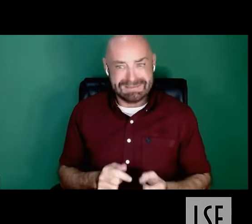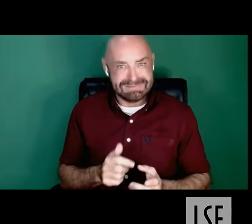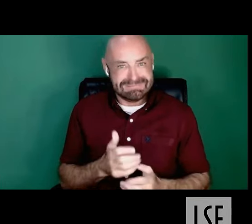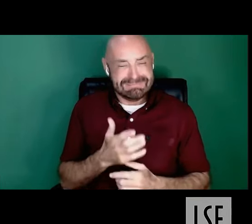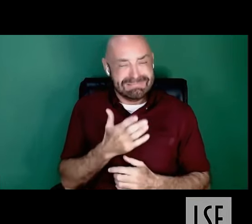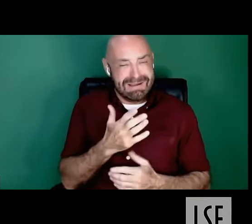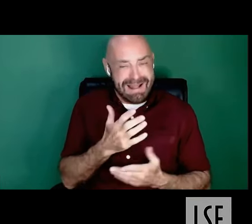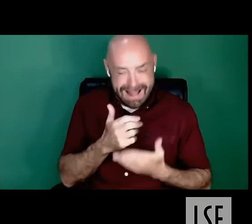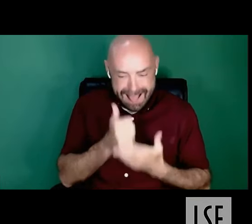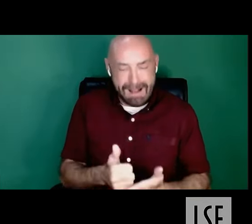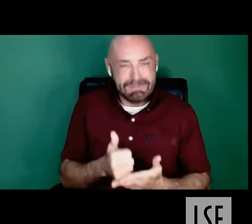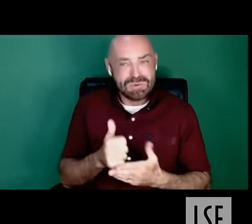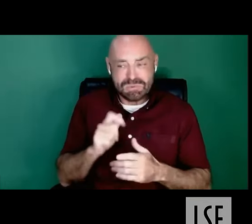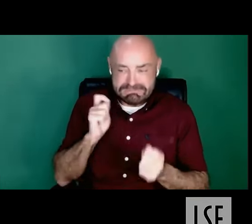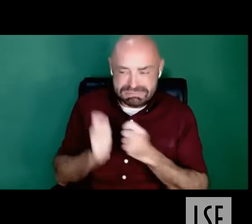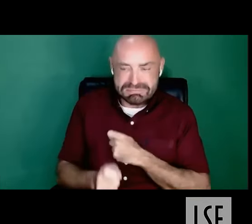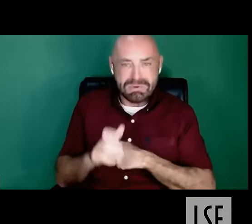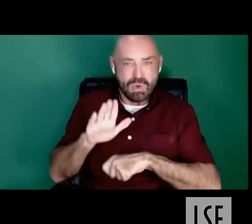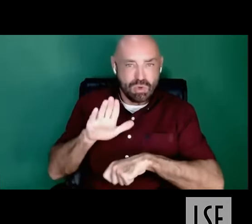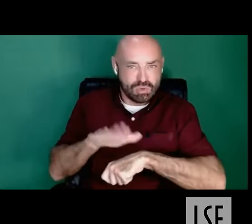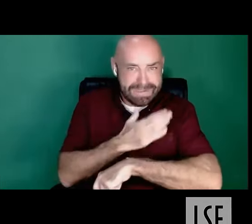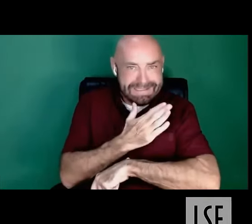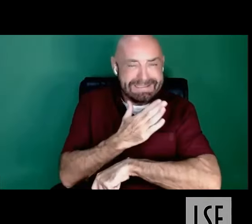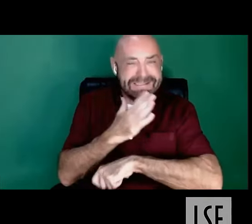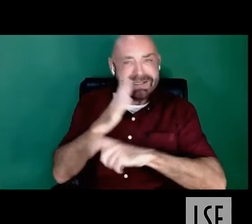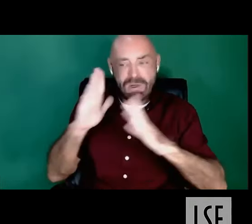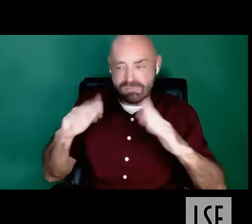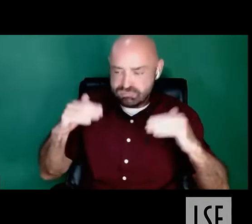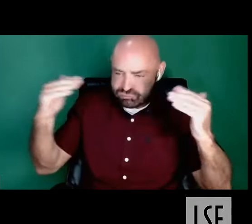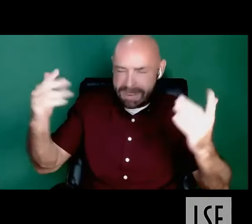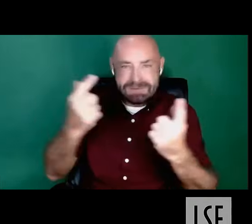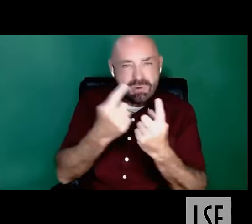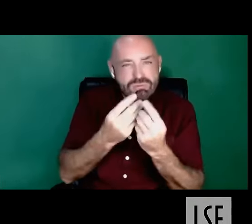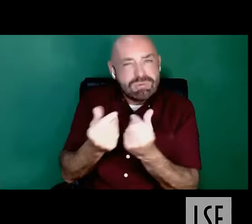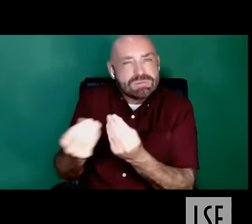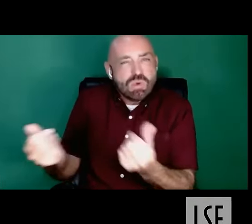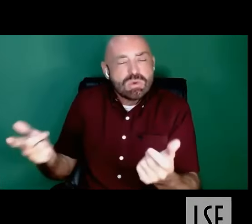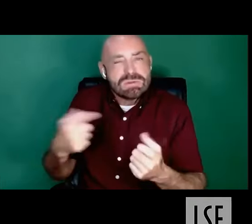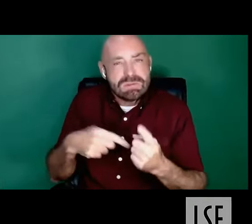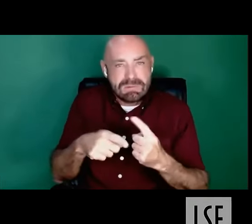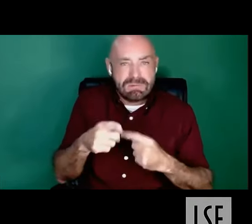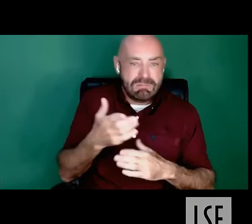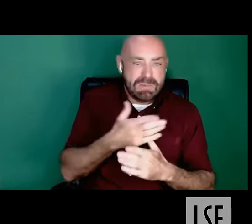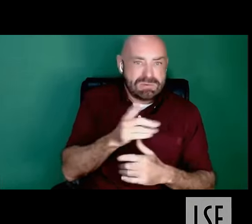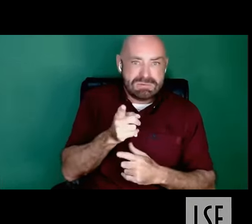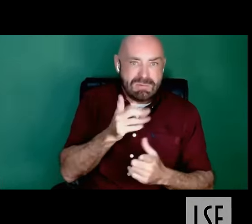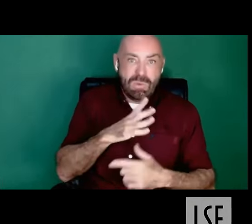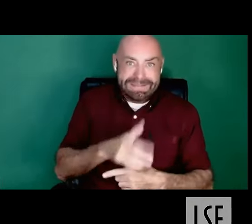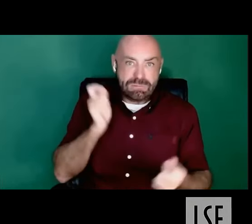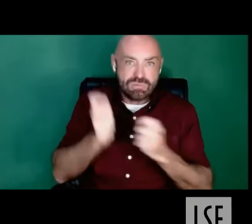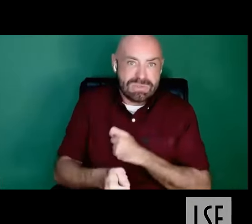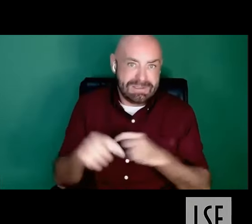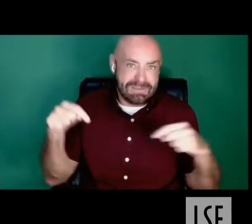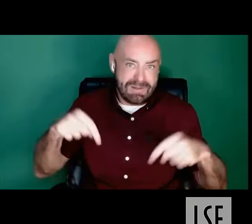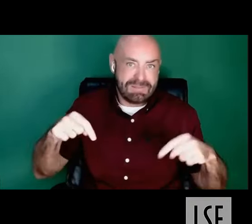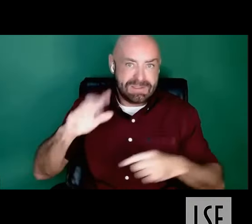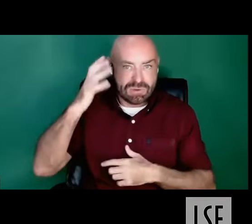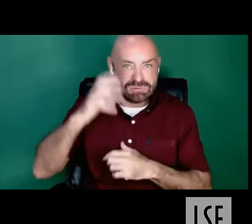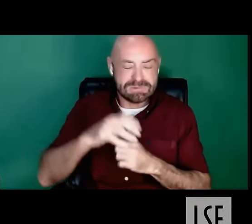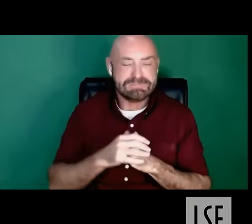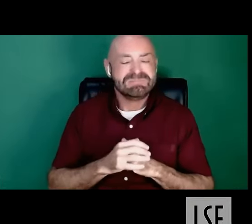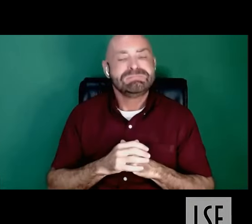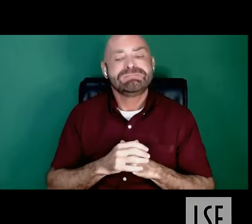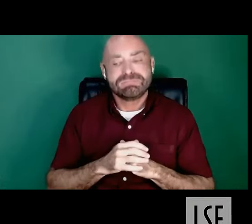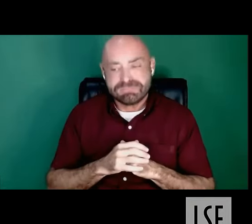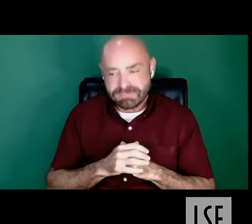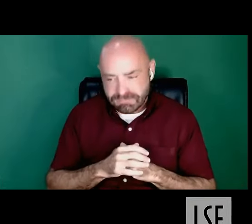greater measure of equality of wealth, but crucially raising the resources for some of the changes that we have to make as a country. Now, I know there are loads more questions.